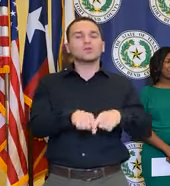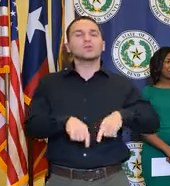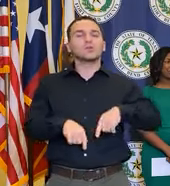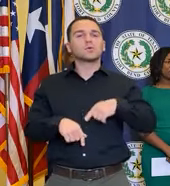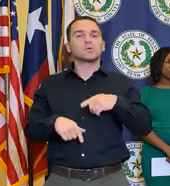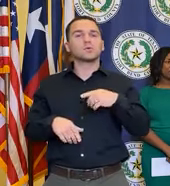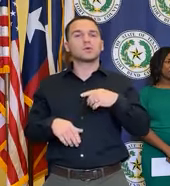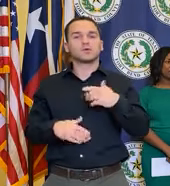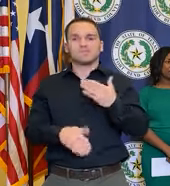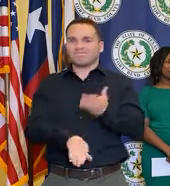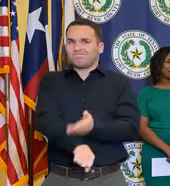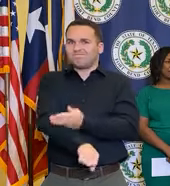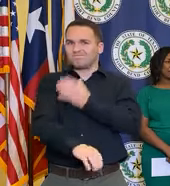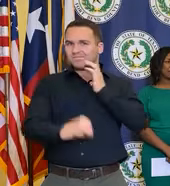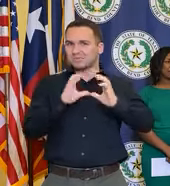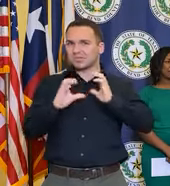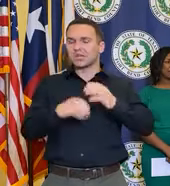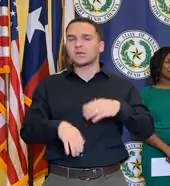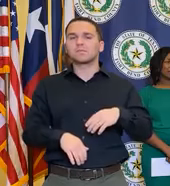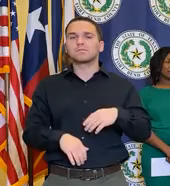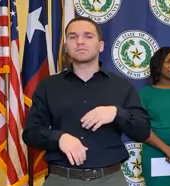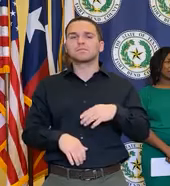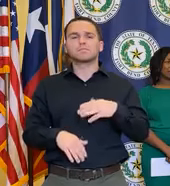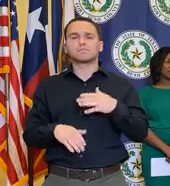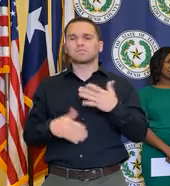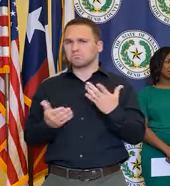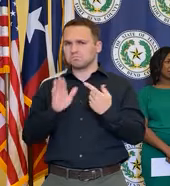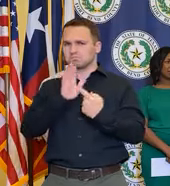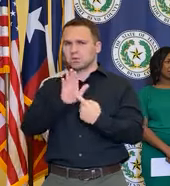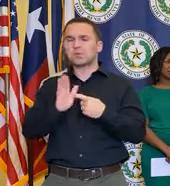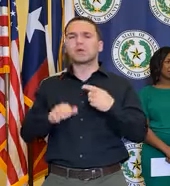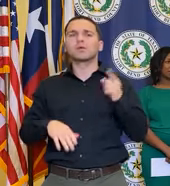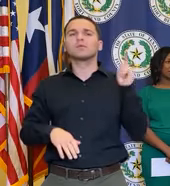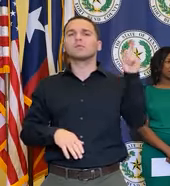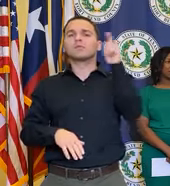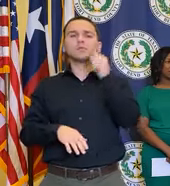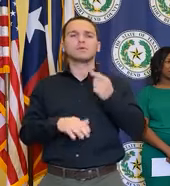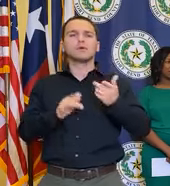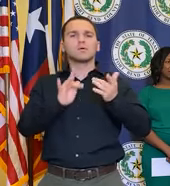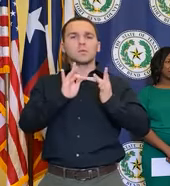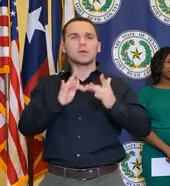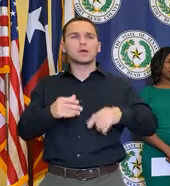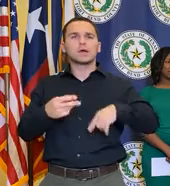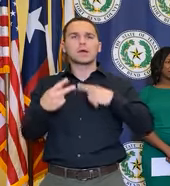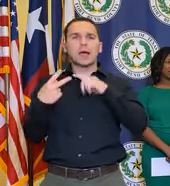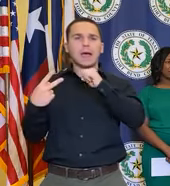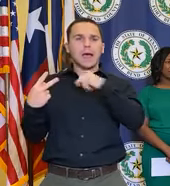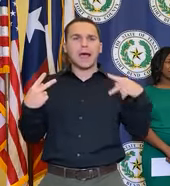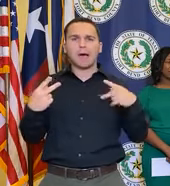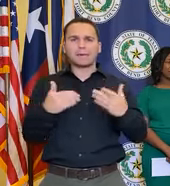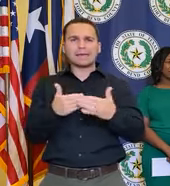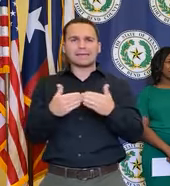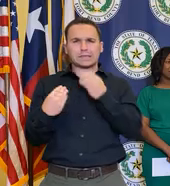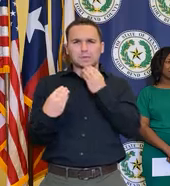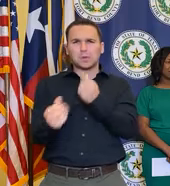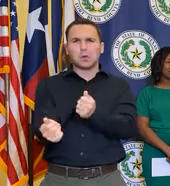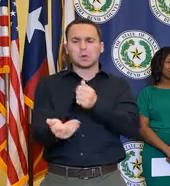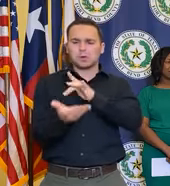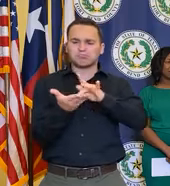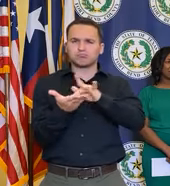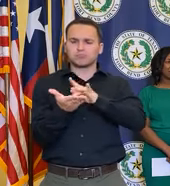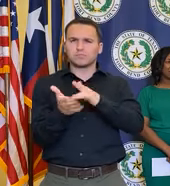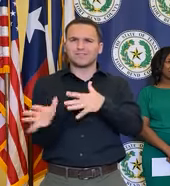communication. When you look at, there are more website, there are more apps are accessed, maybe 10 times,